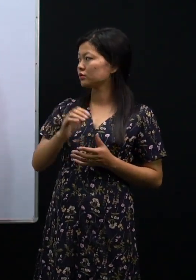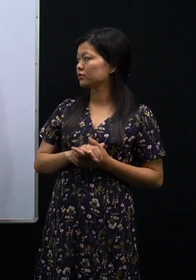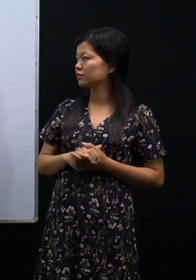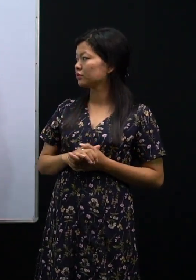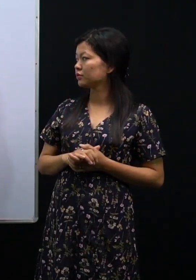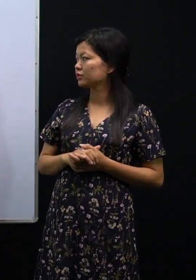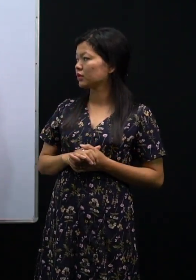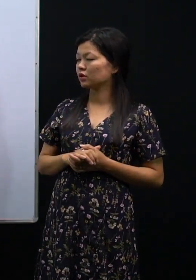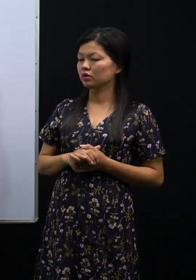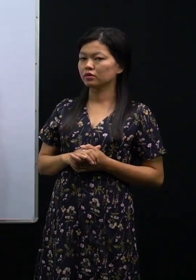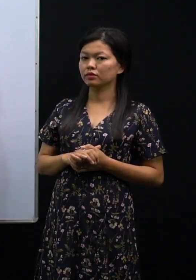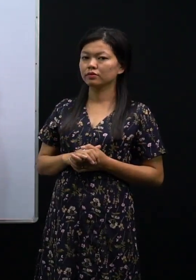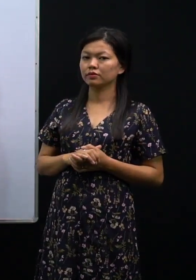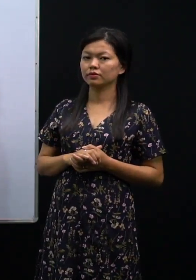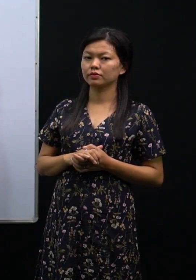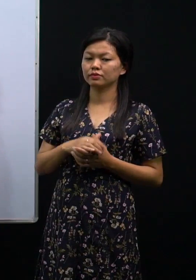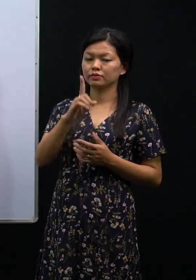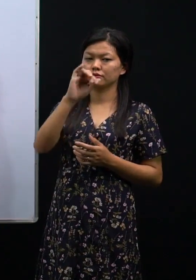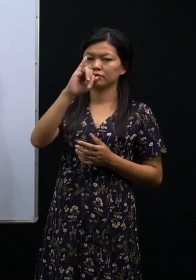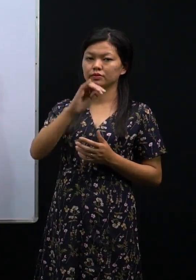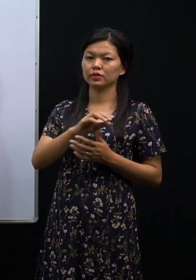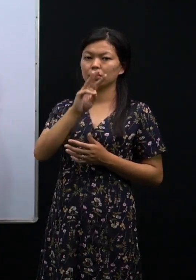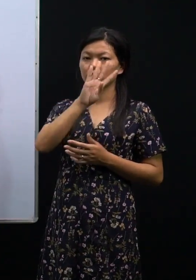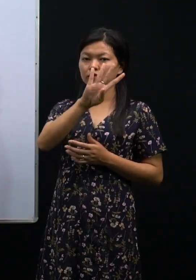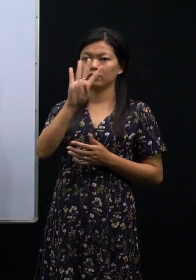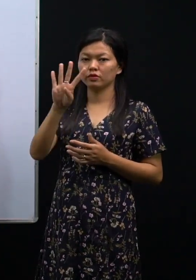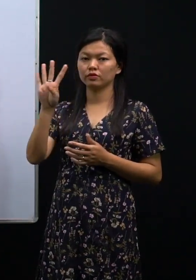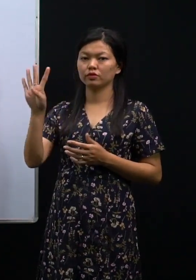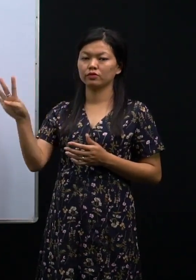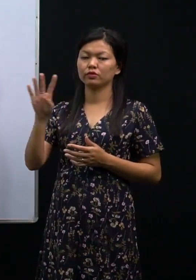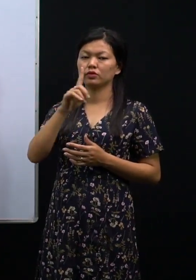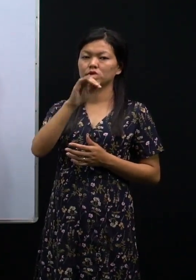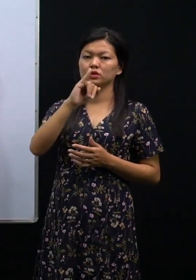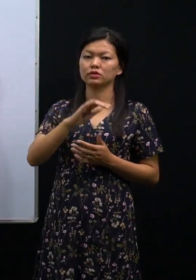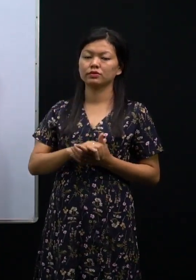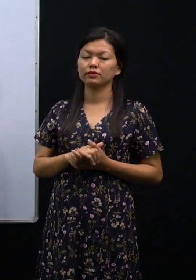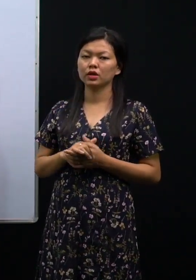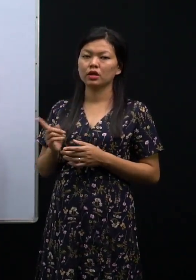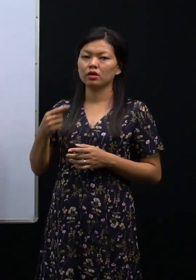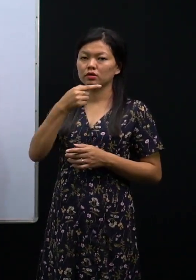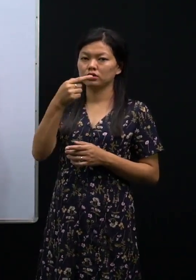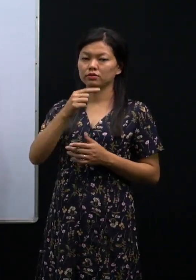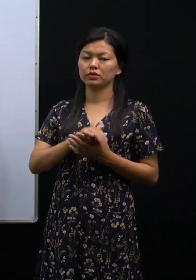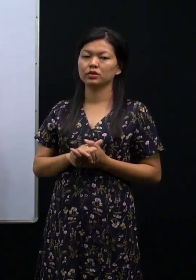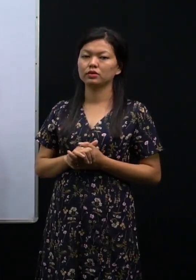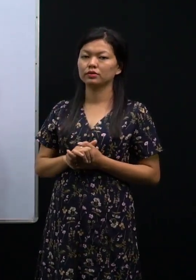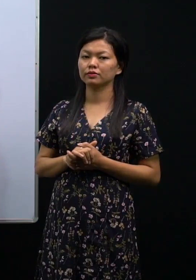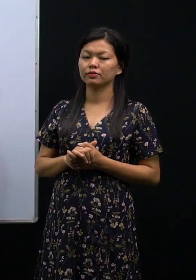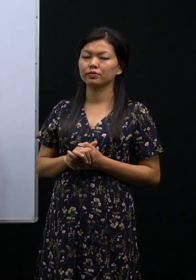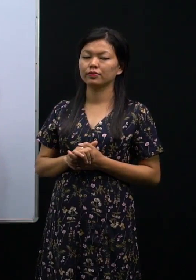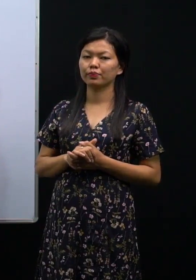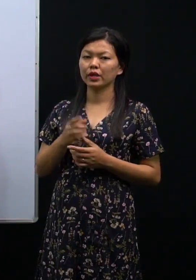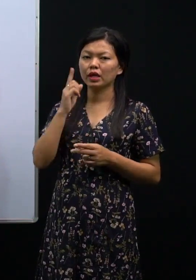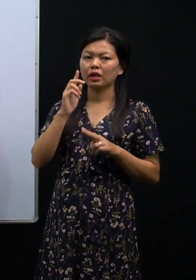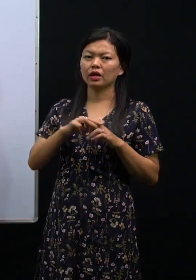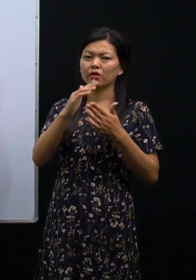Minus 4 square is how much? 16. Are you clear? Now you subtract. I told you partially. Suppose someone